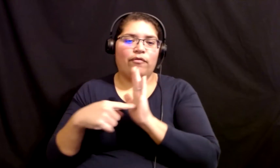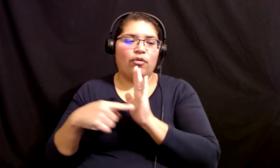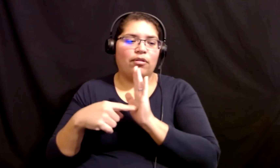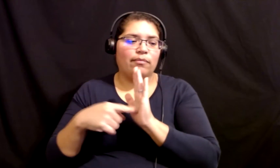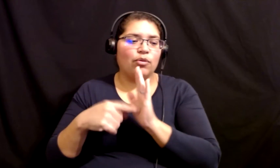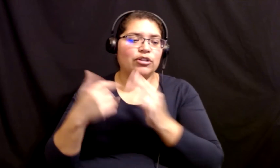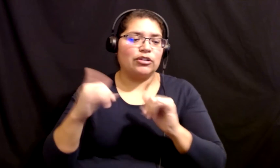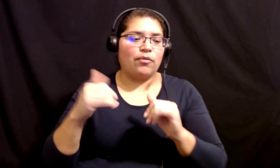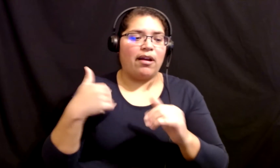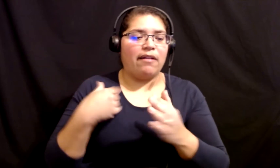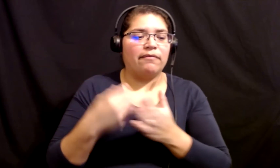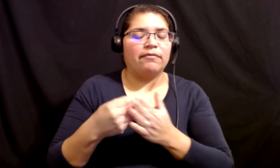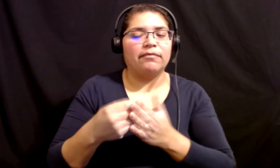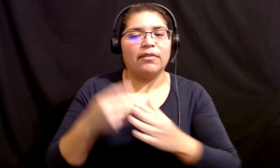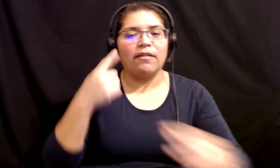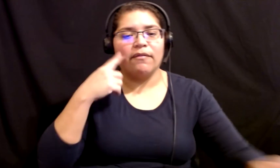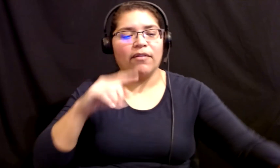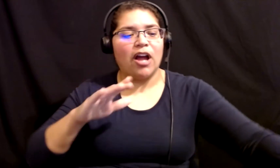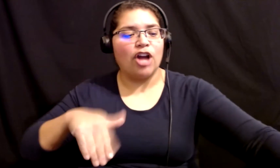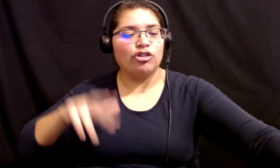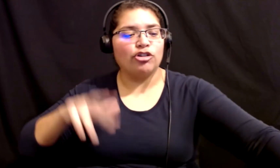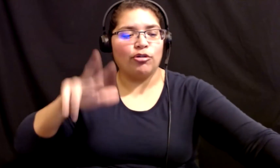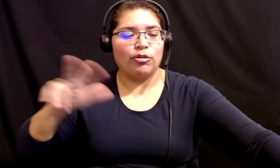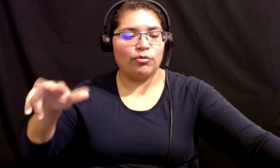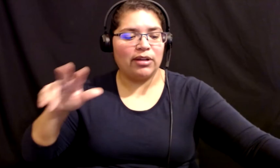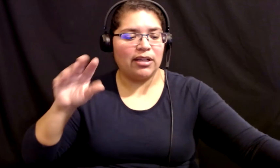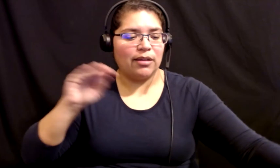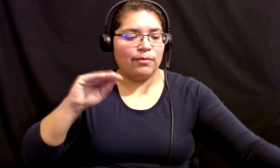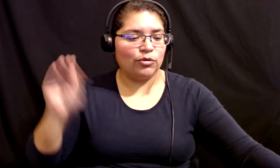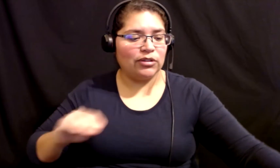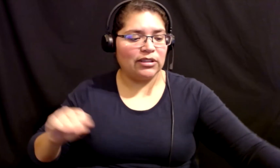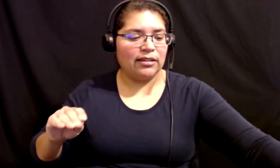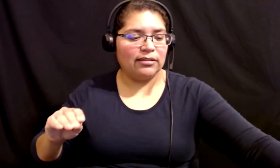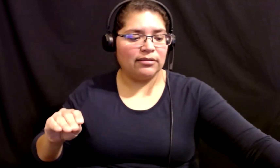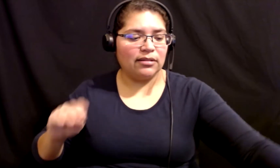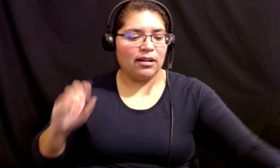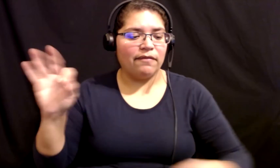payment of under 33% of their income.